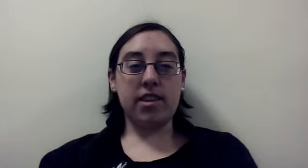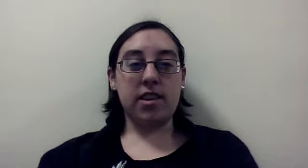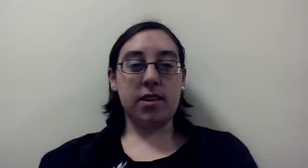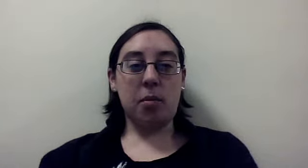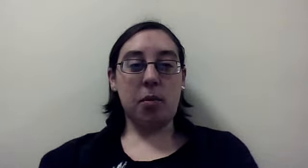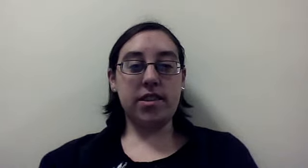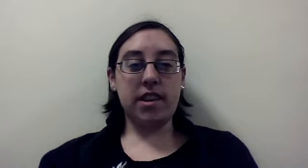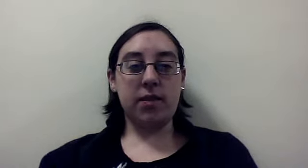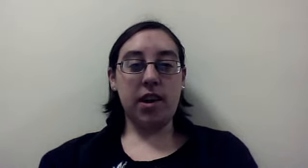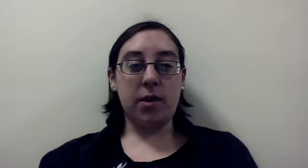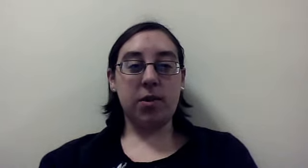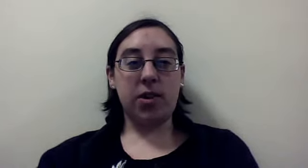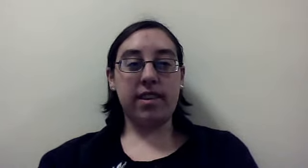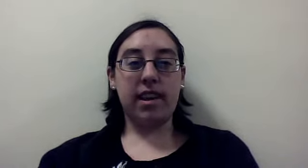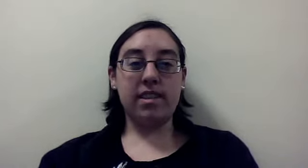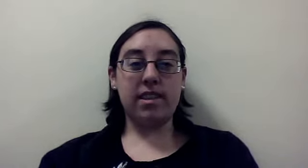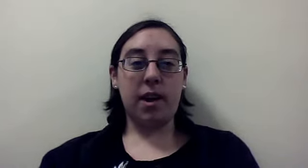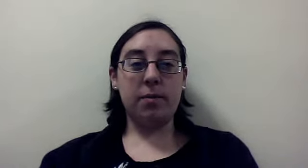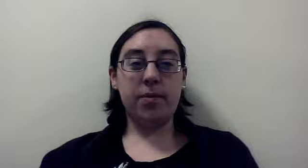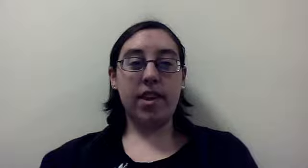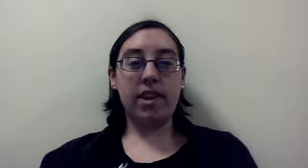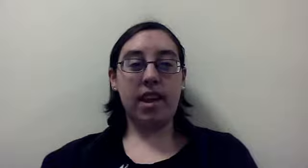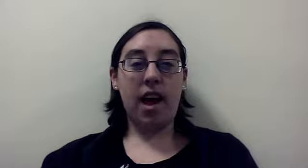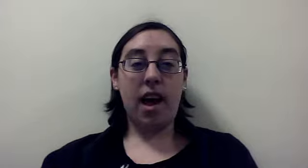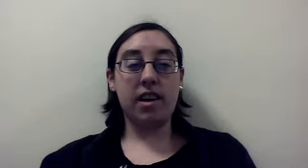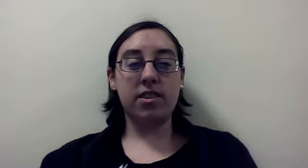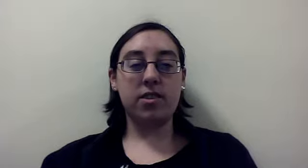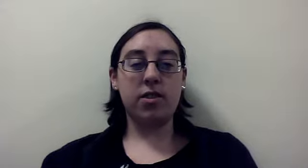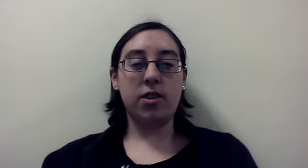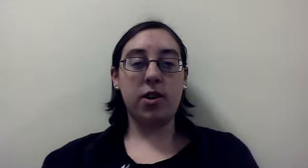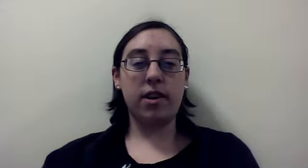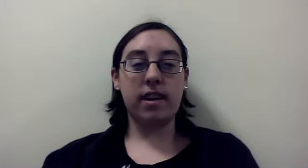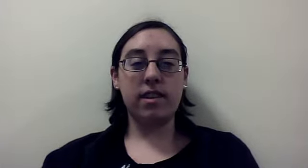could have stopped watching this video 30 seconds ago. I just took 30 seconds